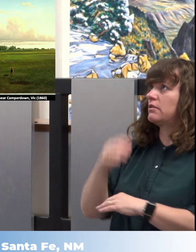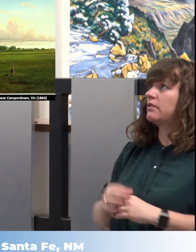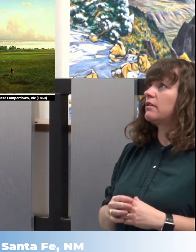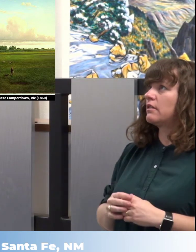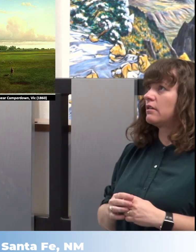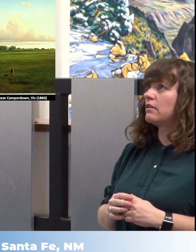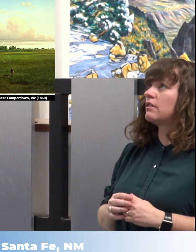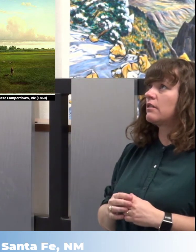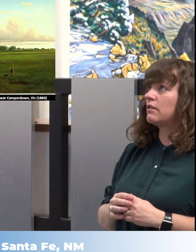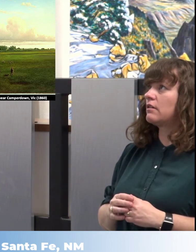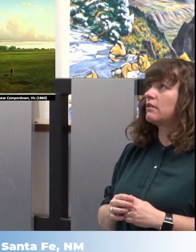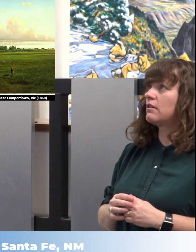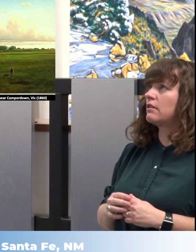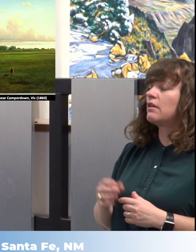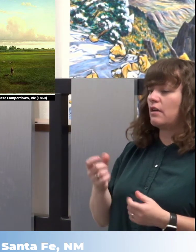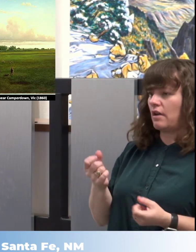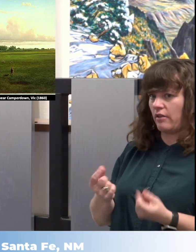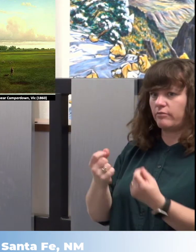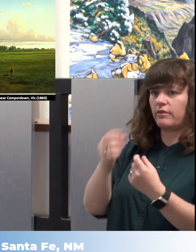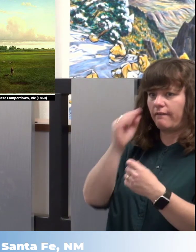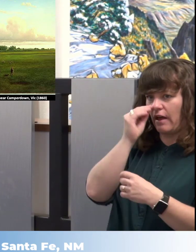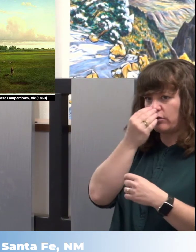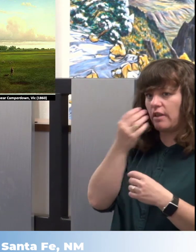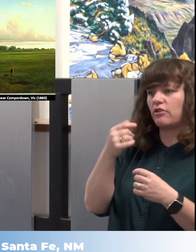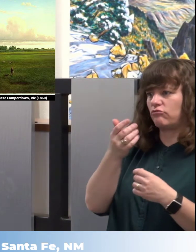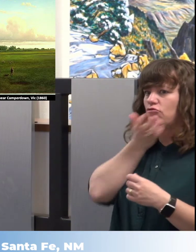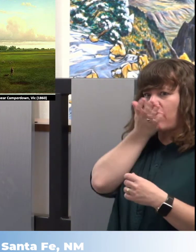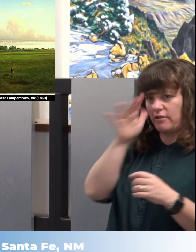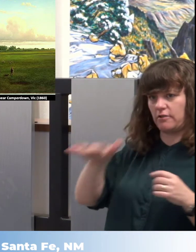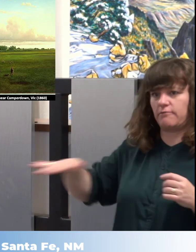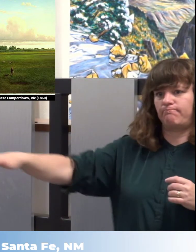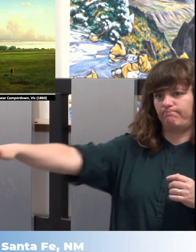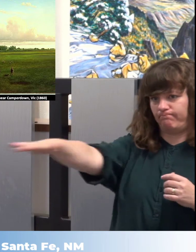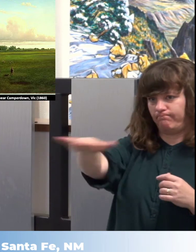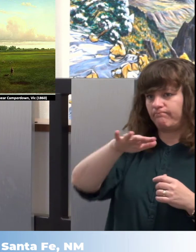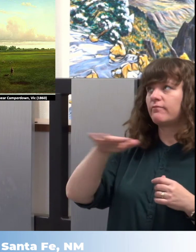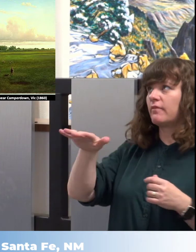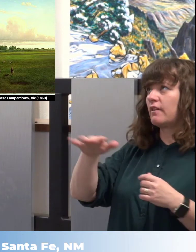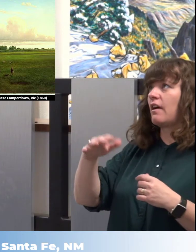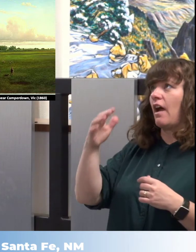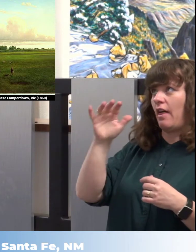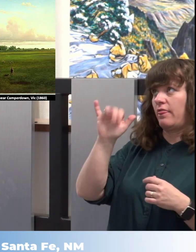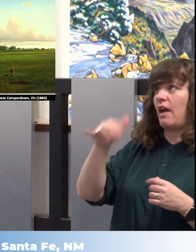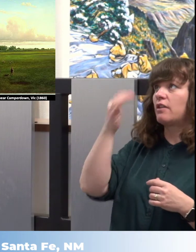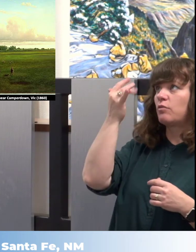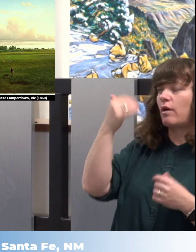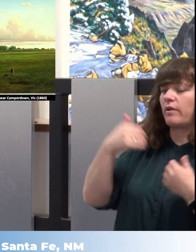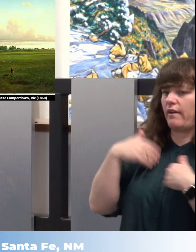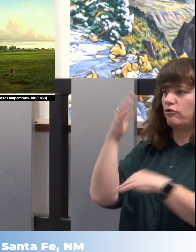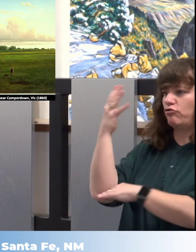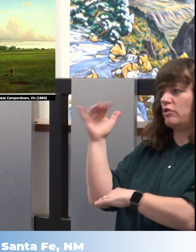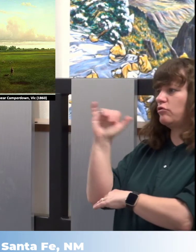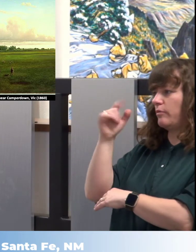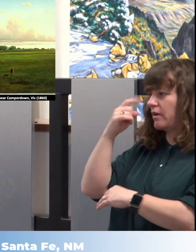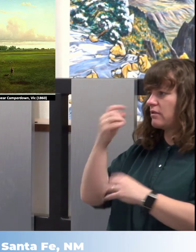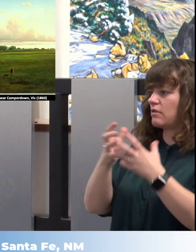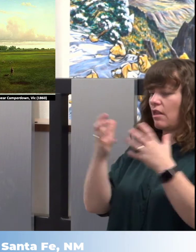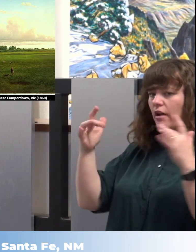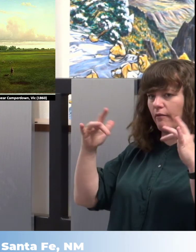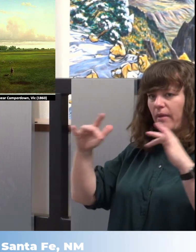flowers so we ended up with grasses. And that was why we also ended up with trees because there's a lot of bare ground created through